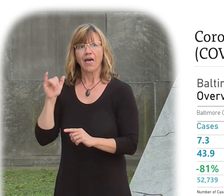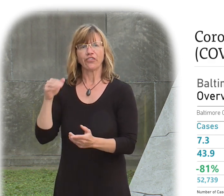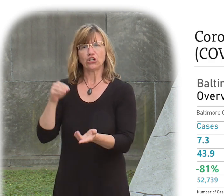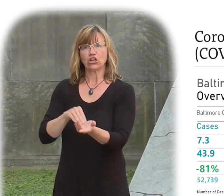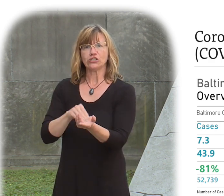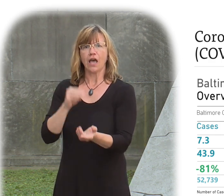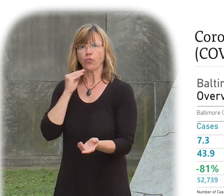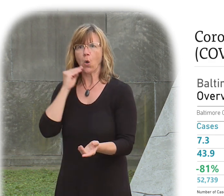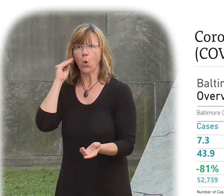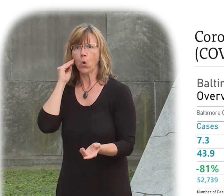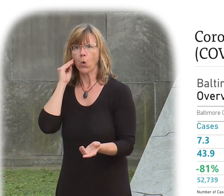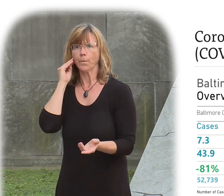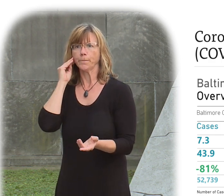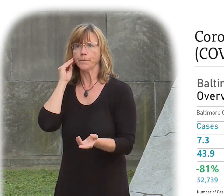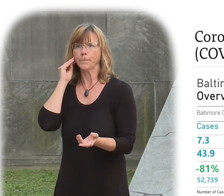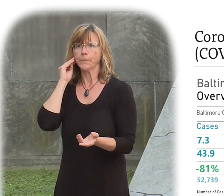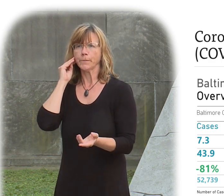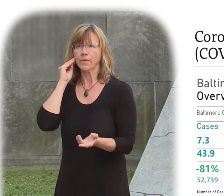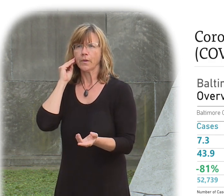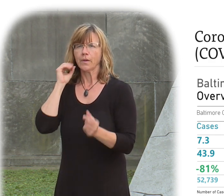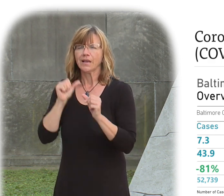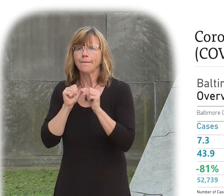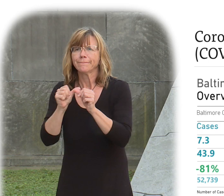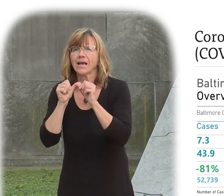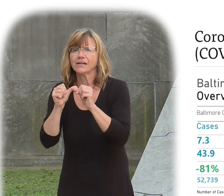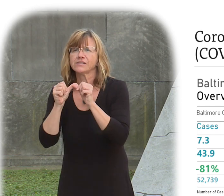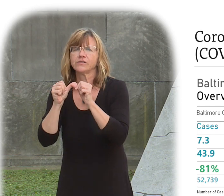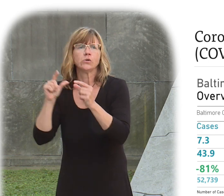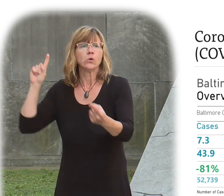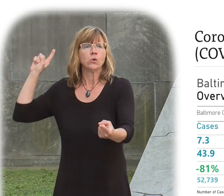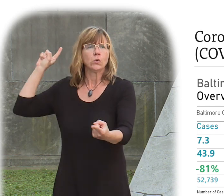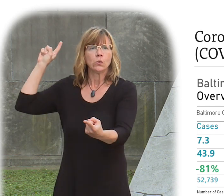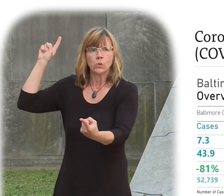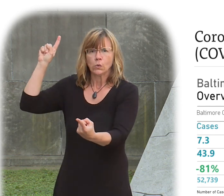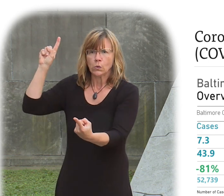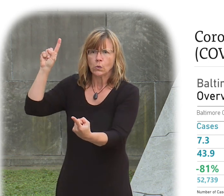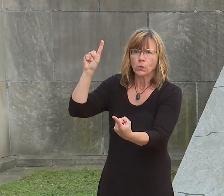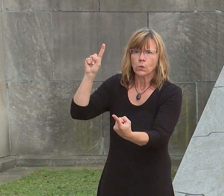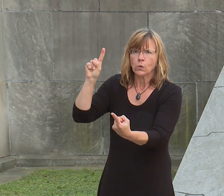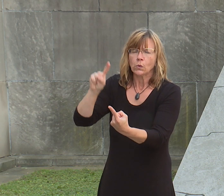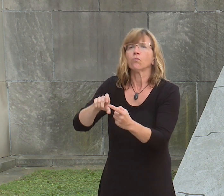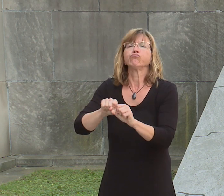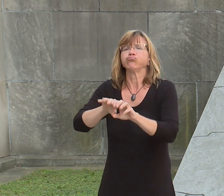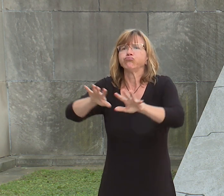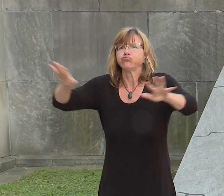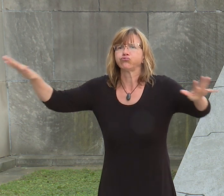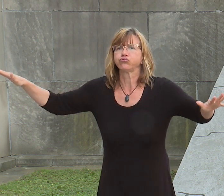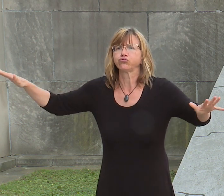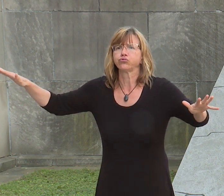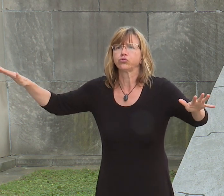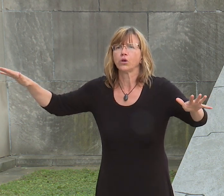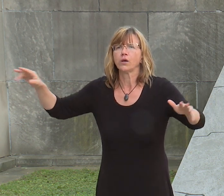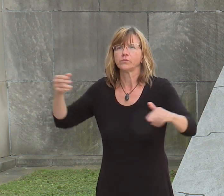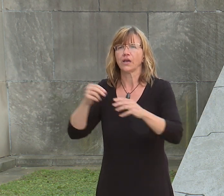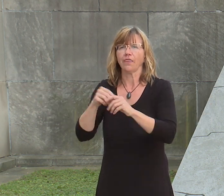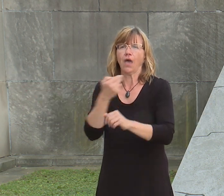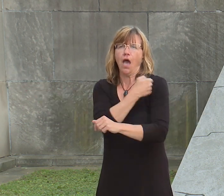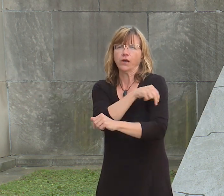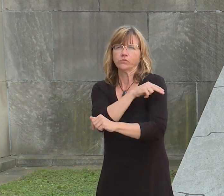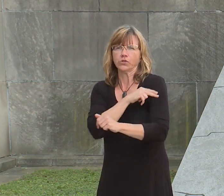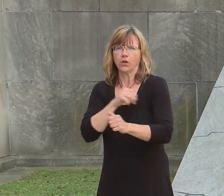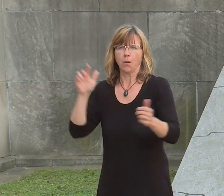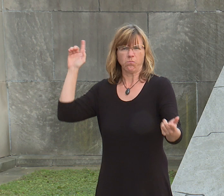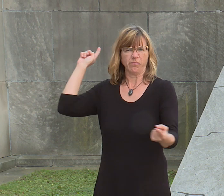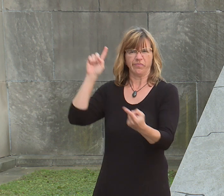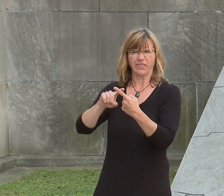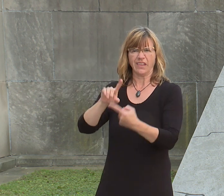and 87% respectively. As of today, 54% of adults 18 and older have been